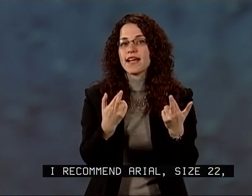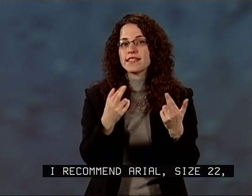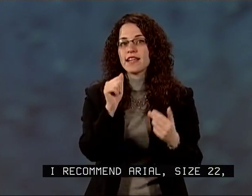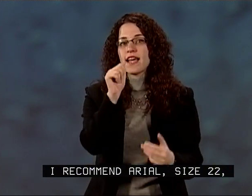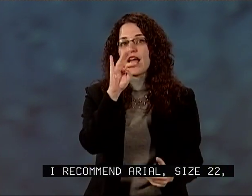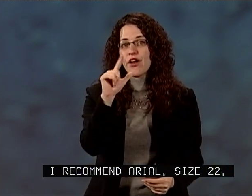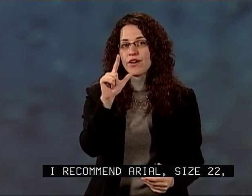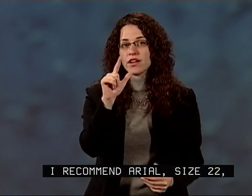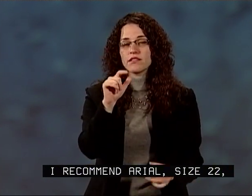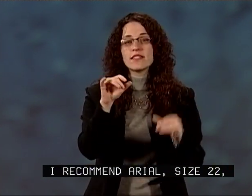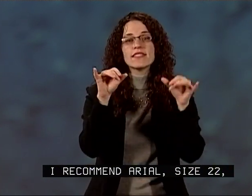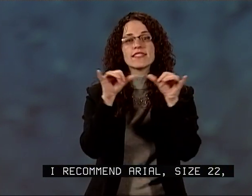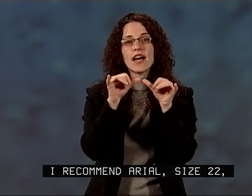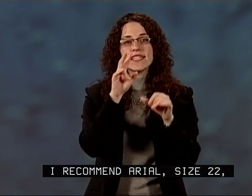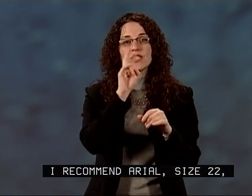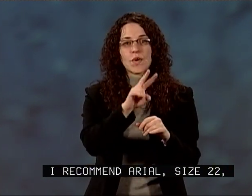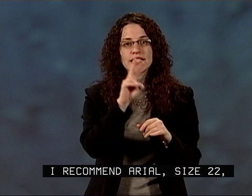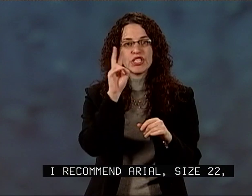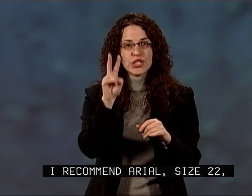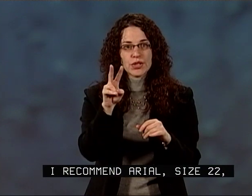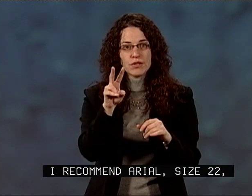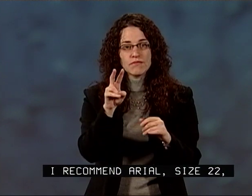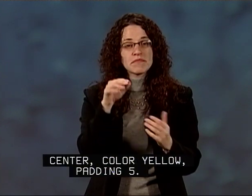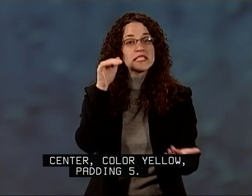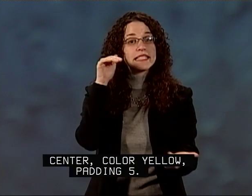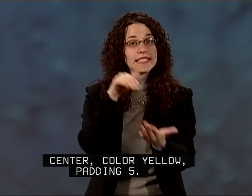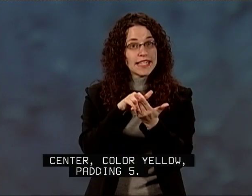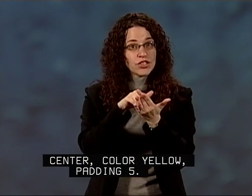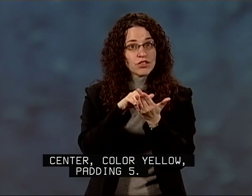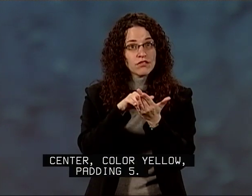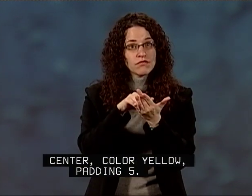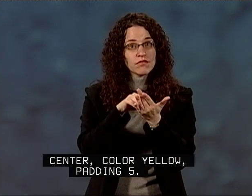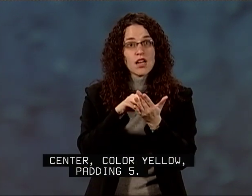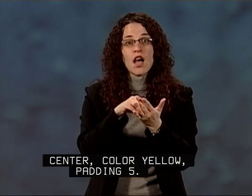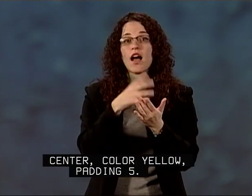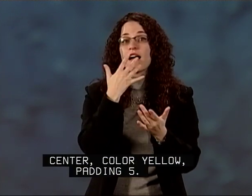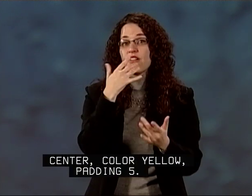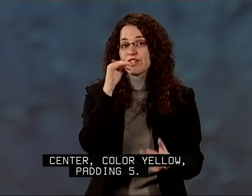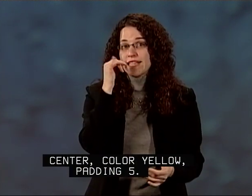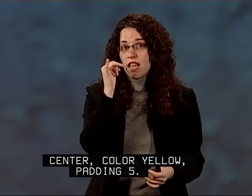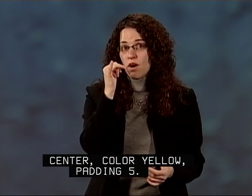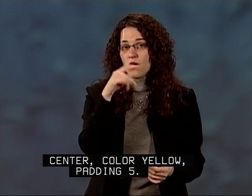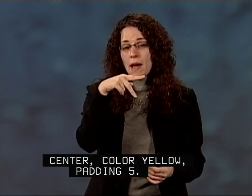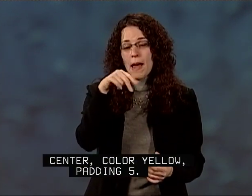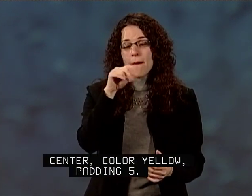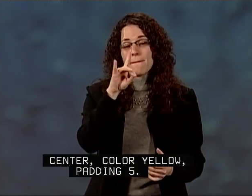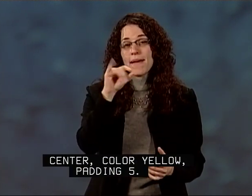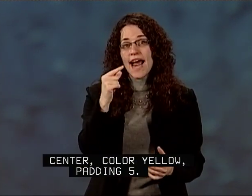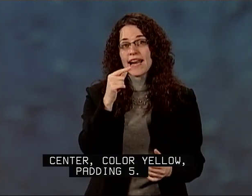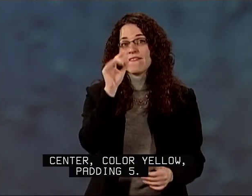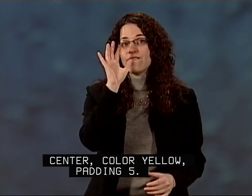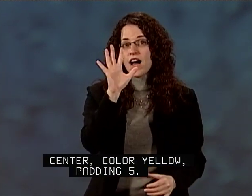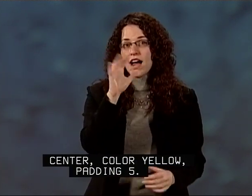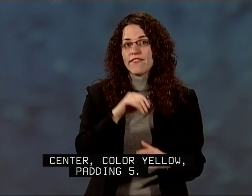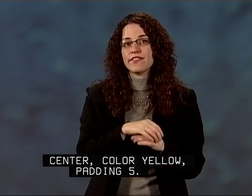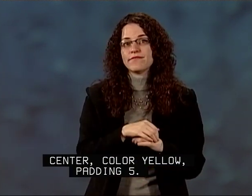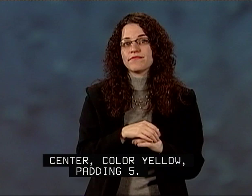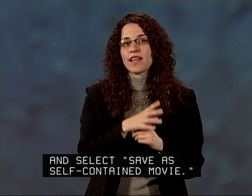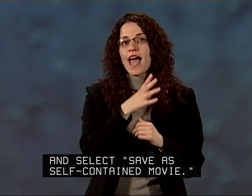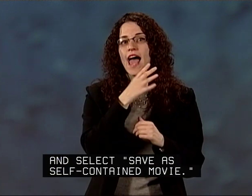recommend Arial size 22, center, color yellow, padding 5,